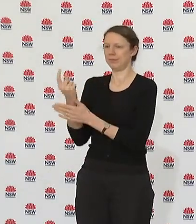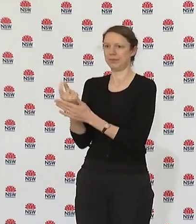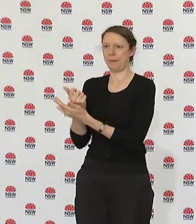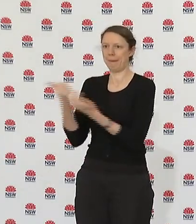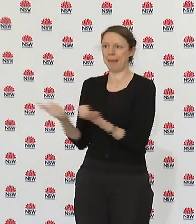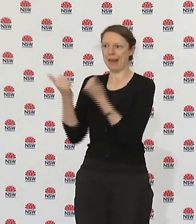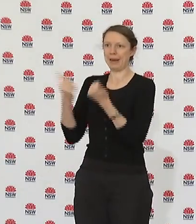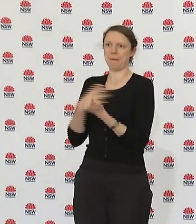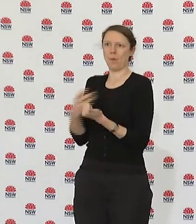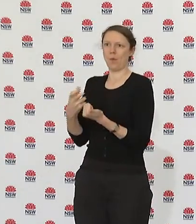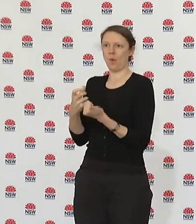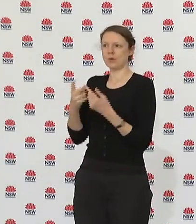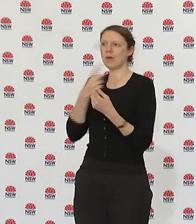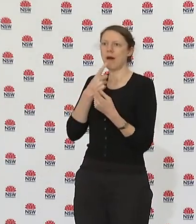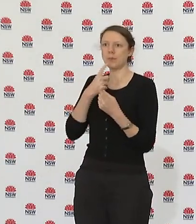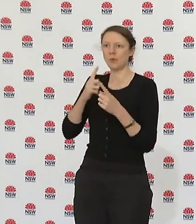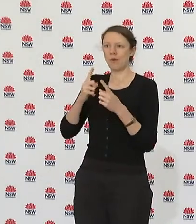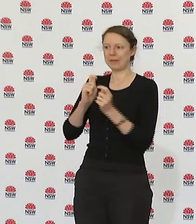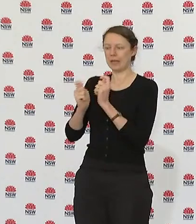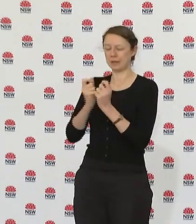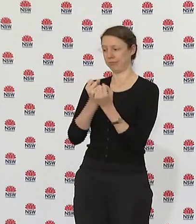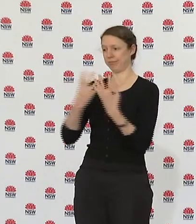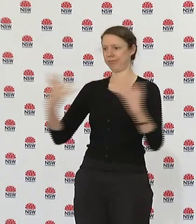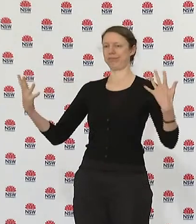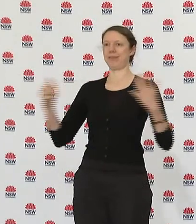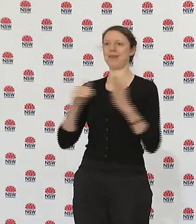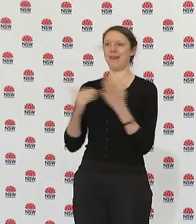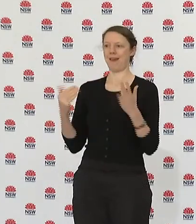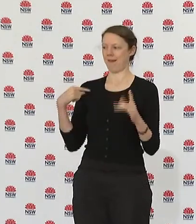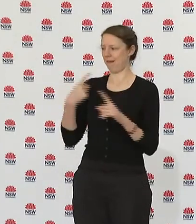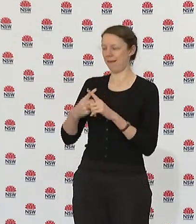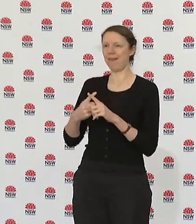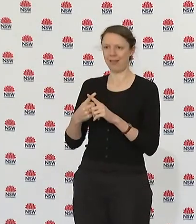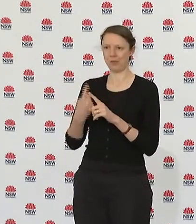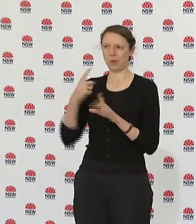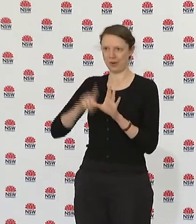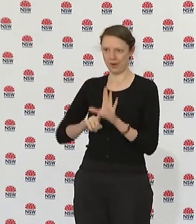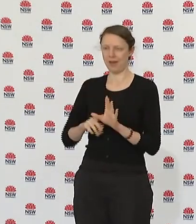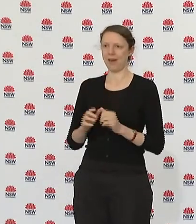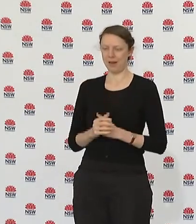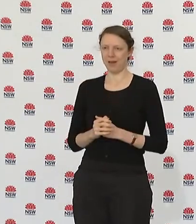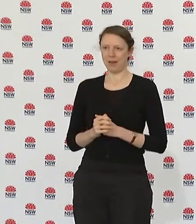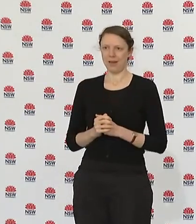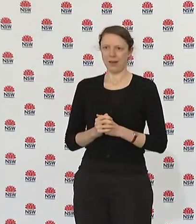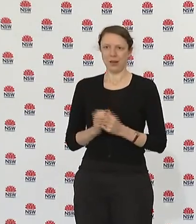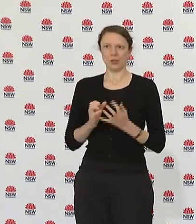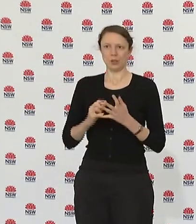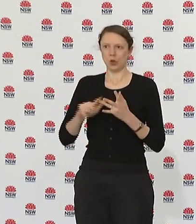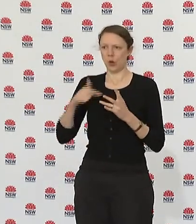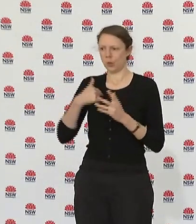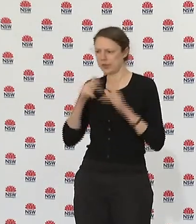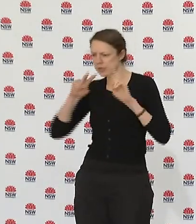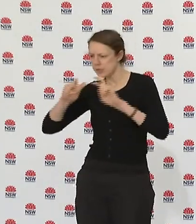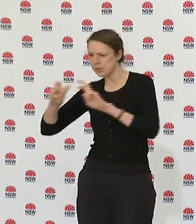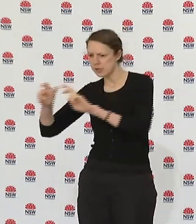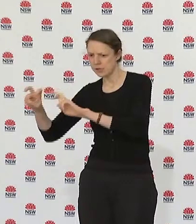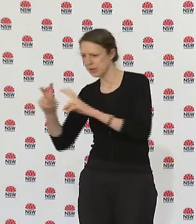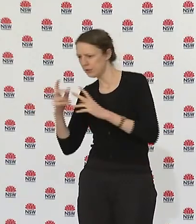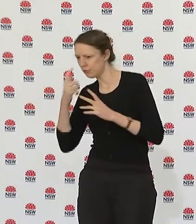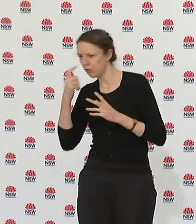of diagnostics in the last year, let alone the last few weeks. So we are working closely to look at